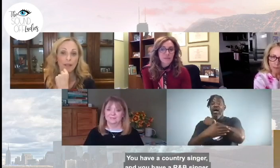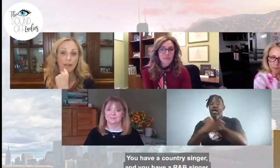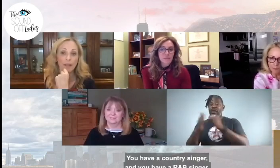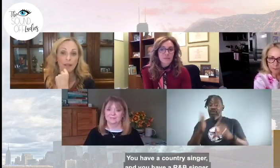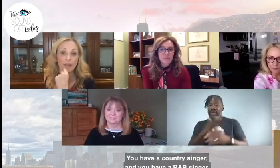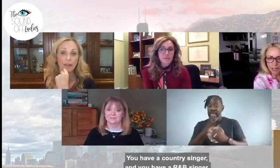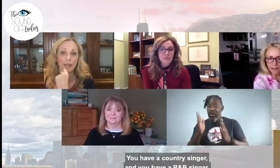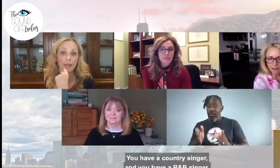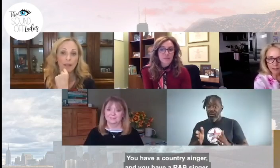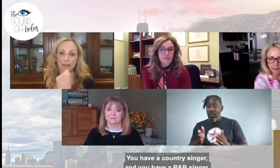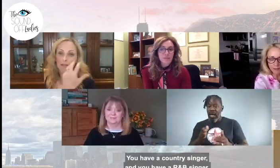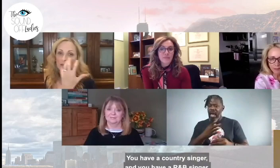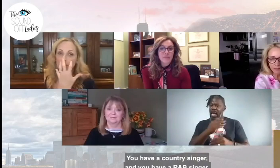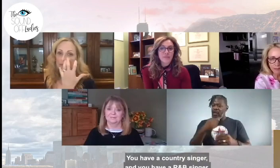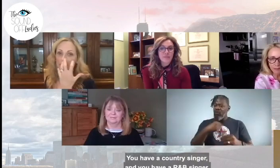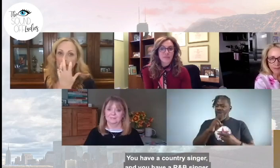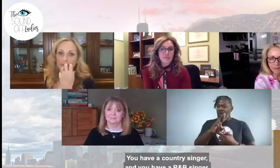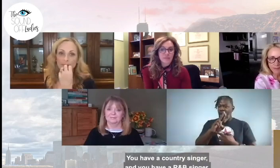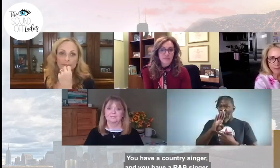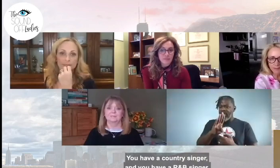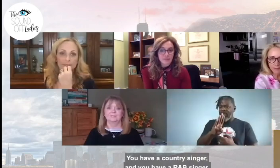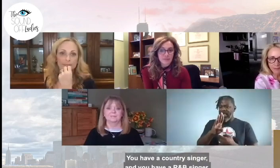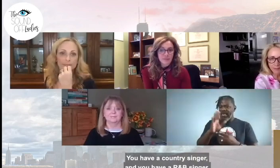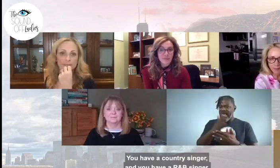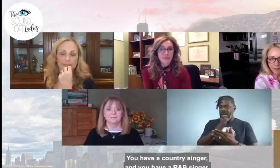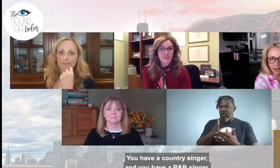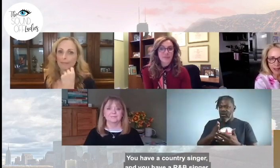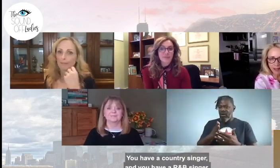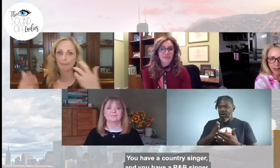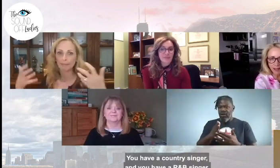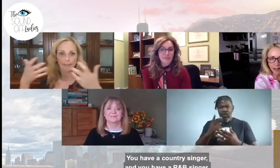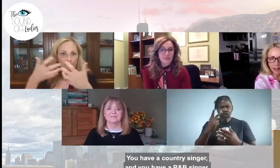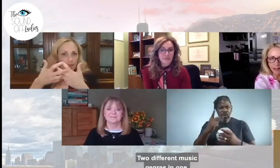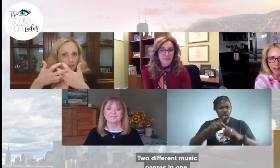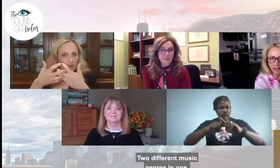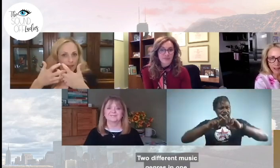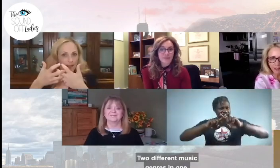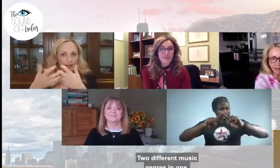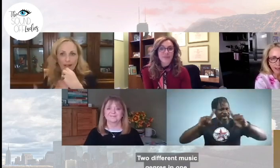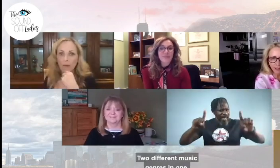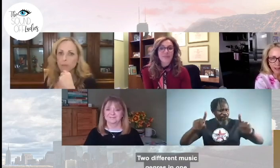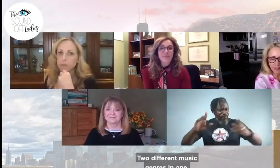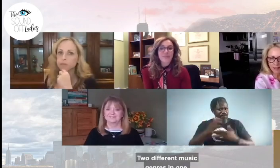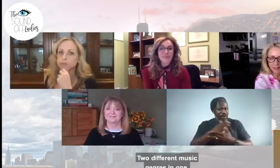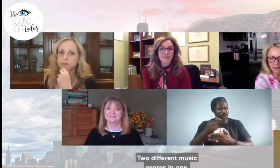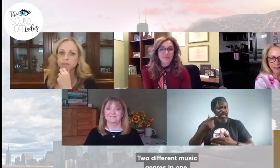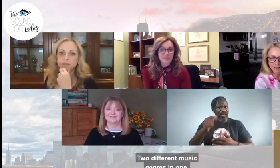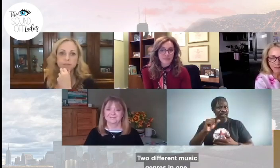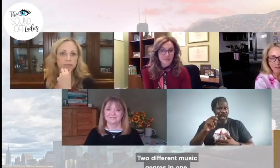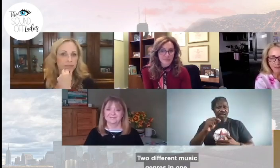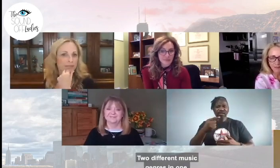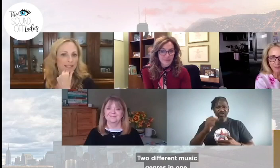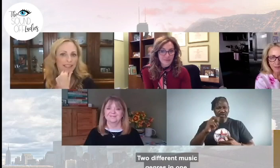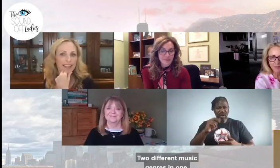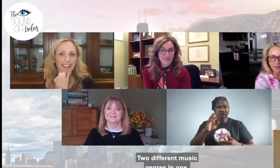different. You have a country singer and you have an R&B singer, very different music